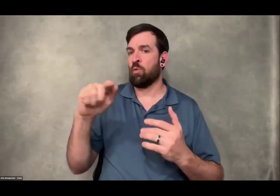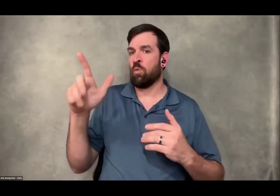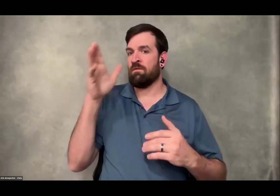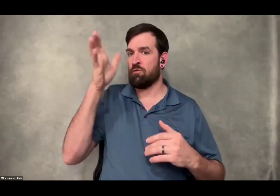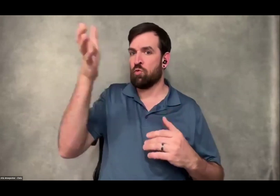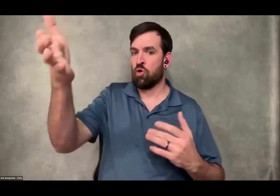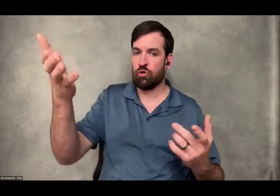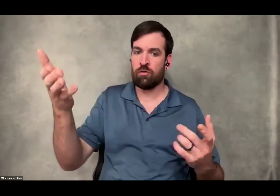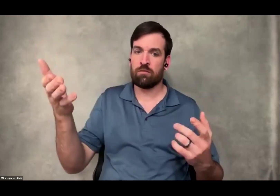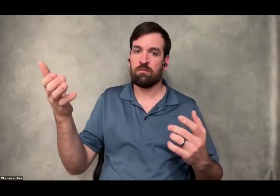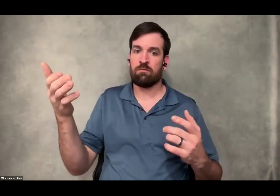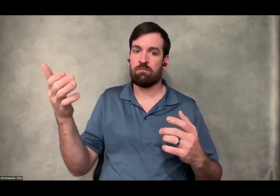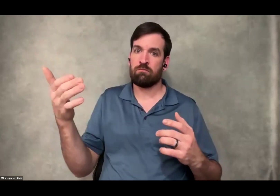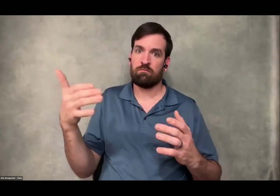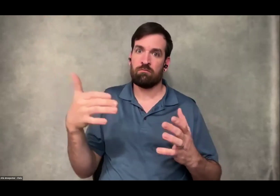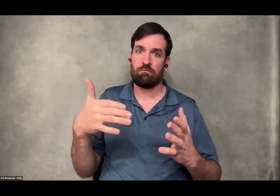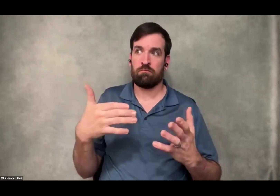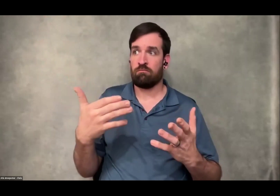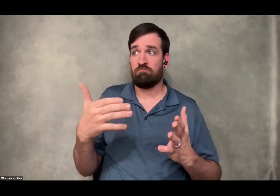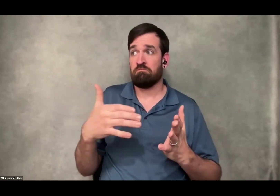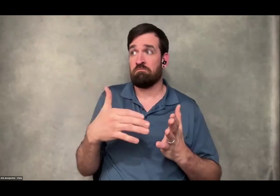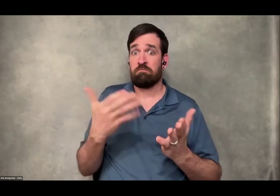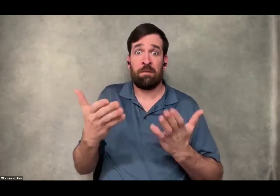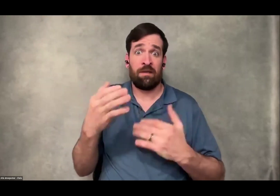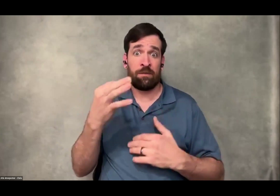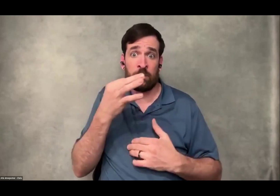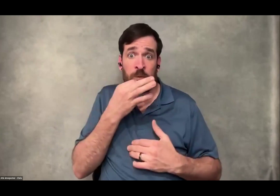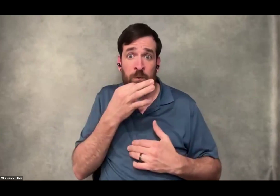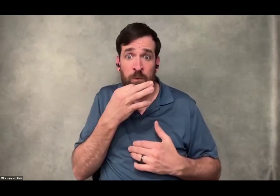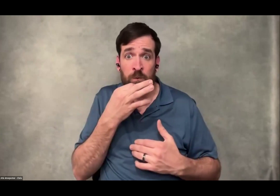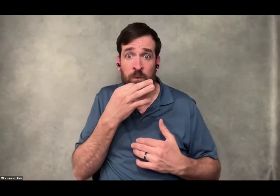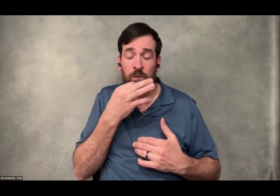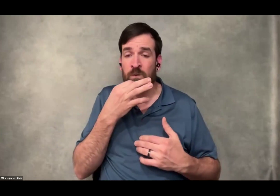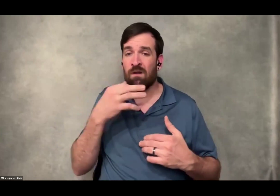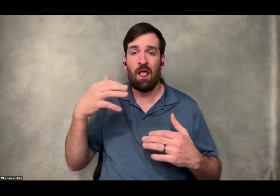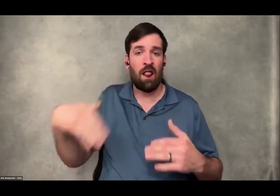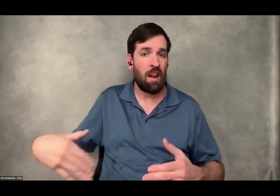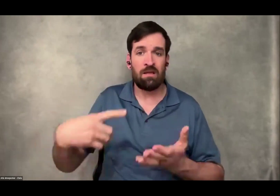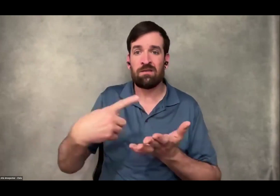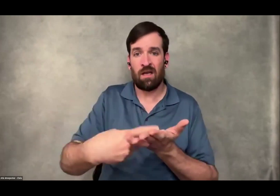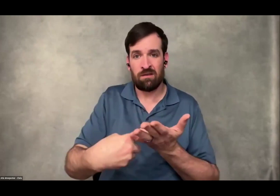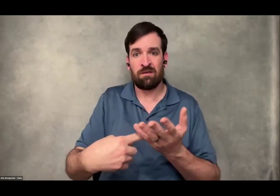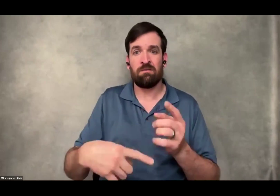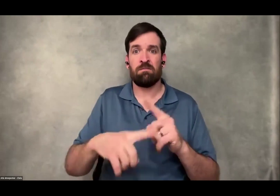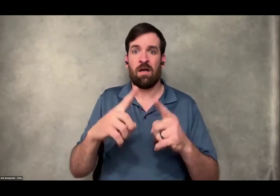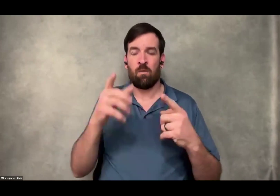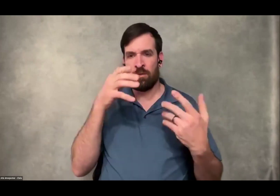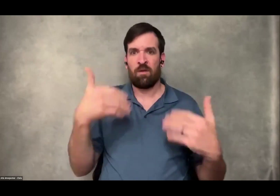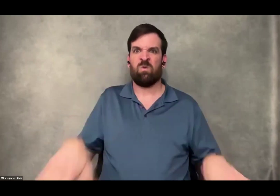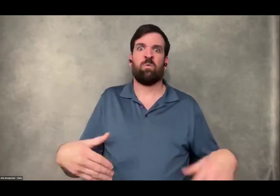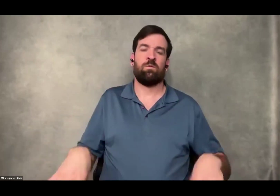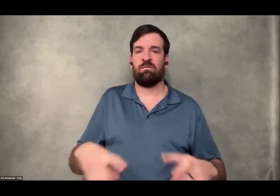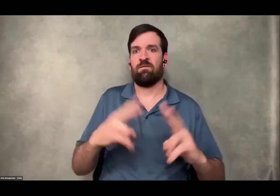future, often in the very near future, that we aren't talking about now, but will be incredibly useful.